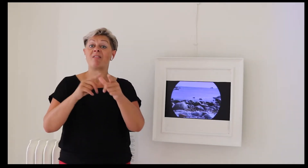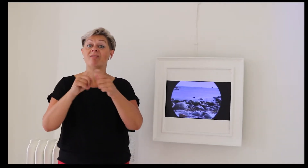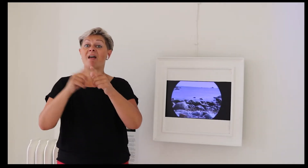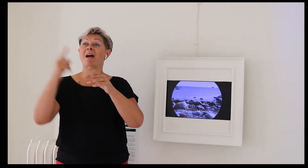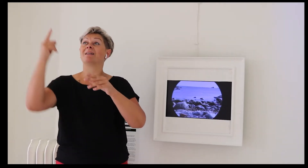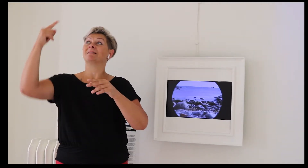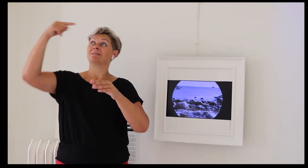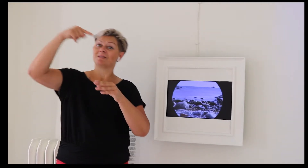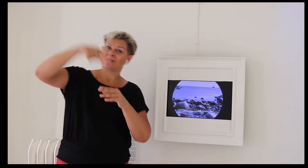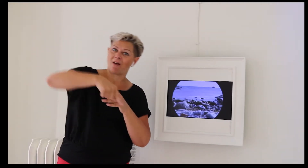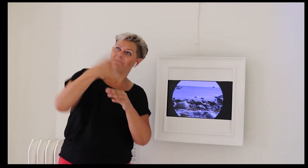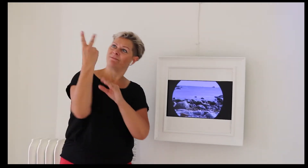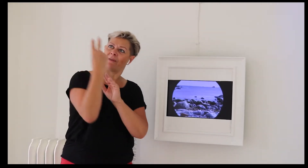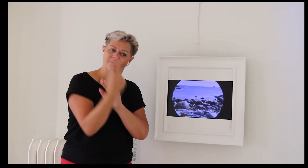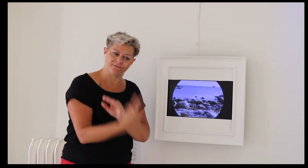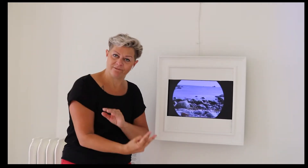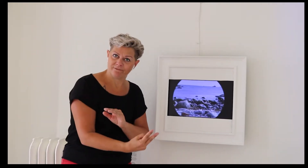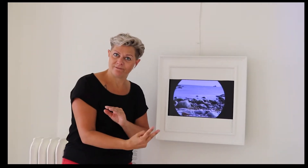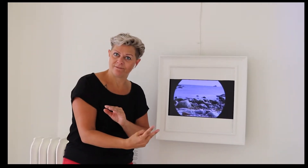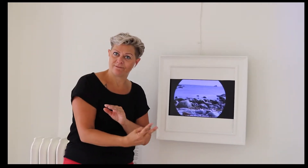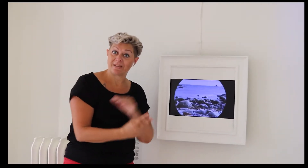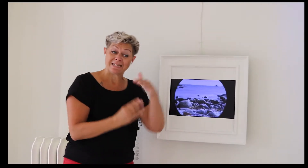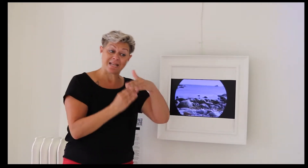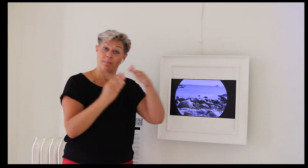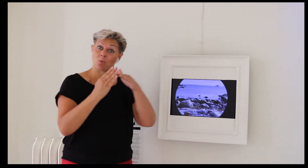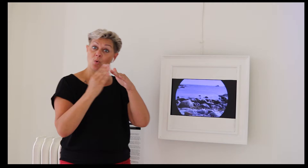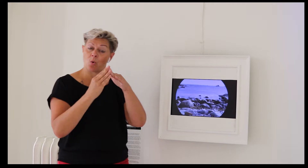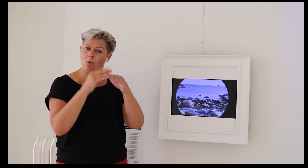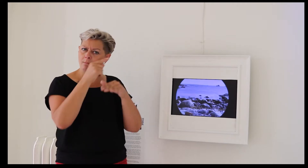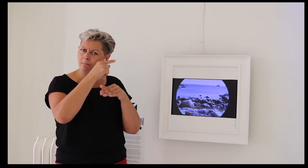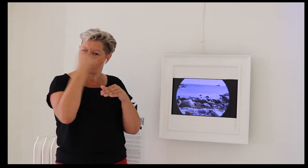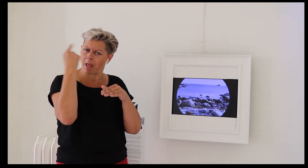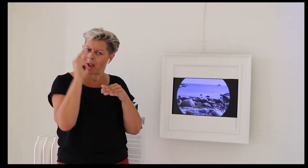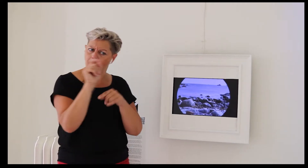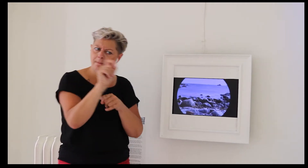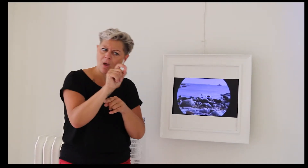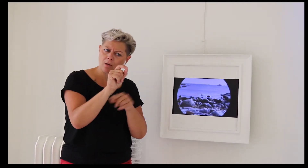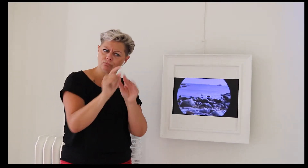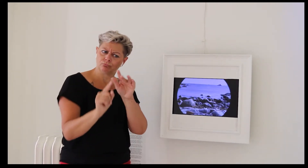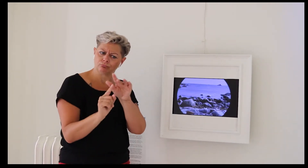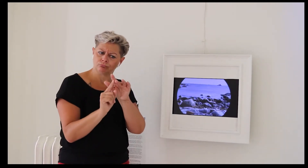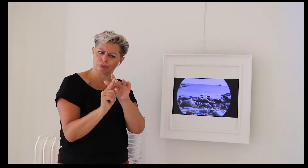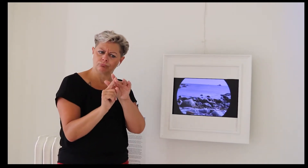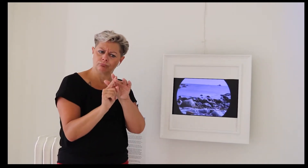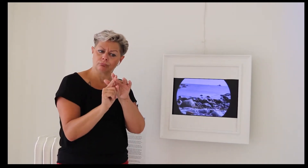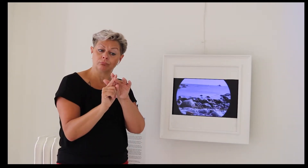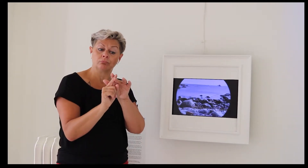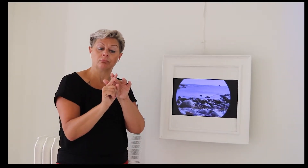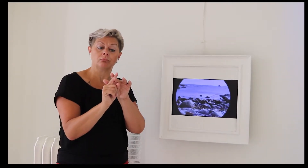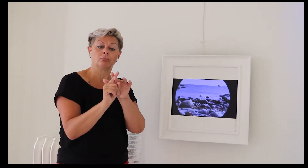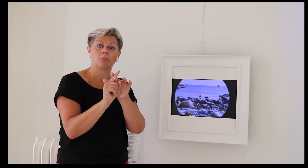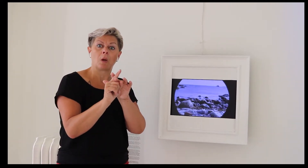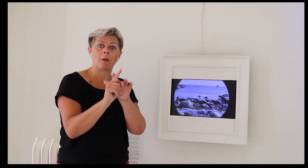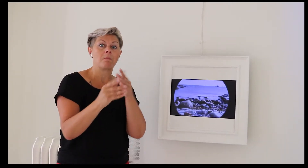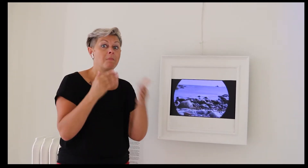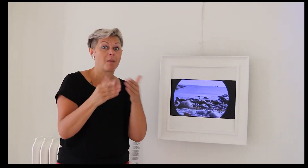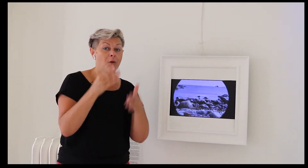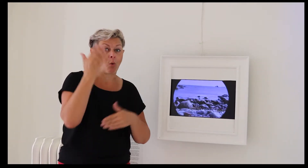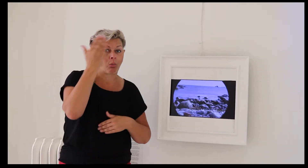dive. In the top left corner, a black spot slowly emerges, so gradually and subtly that you